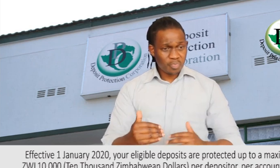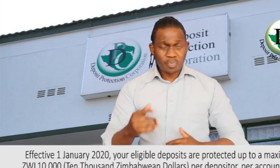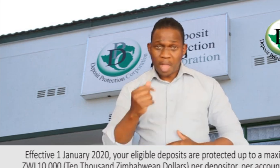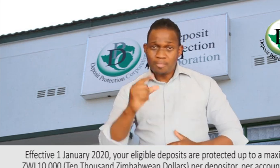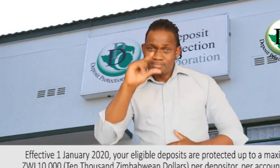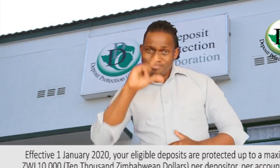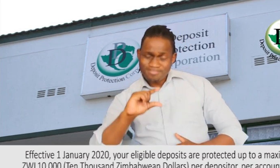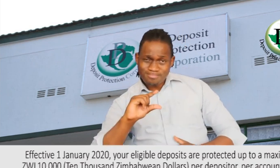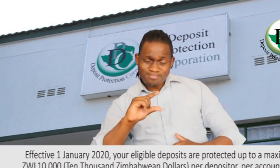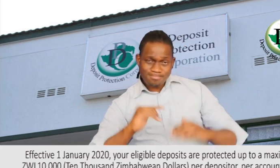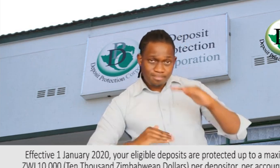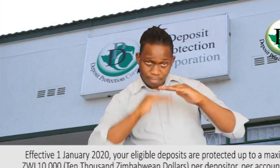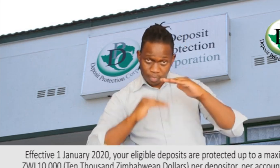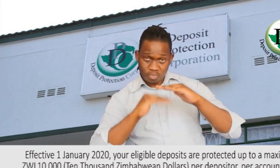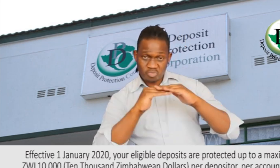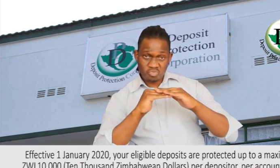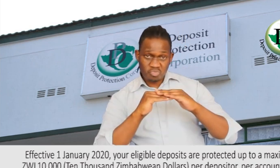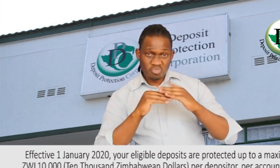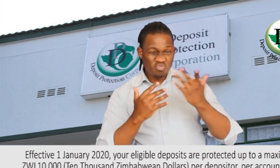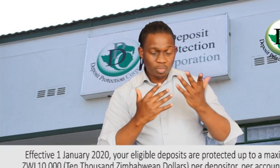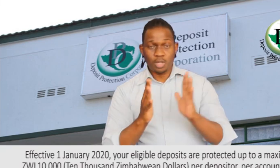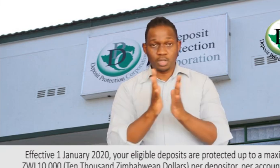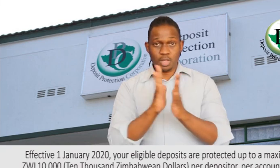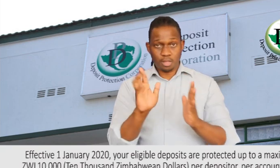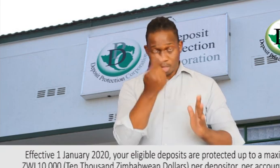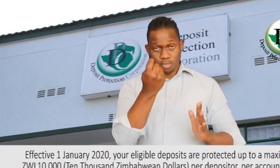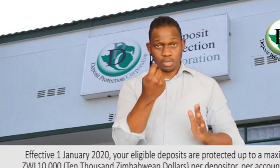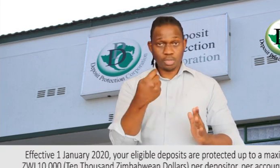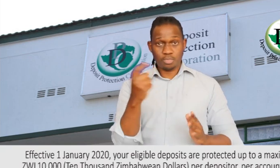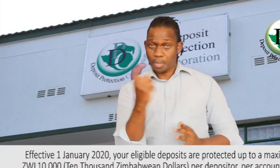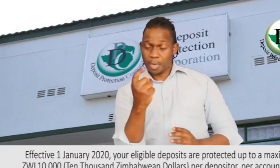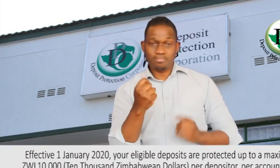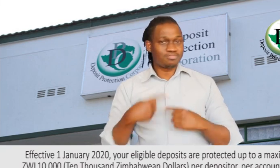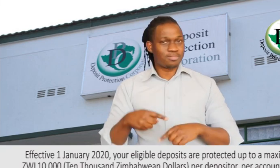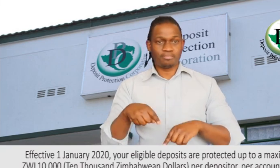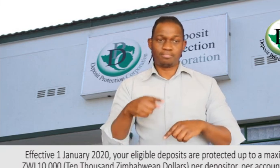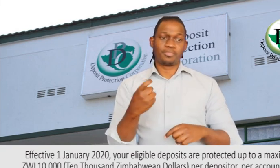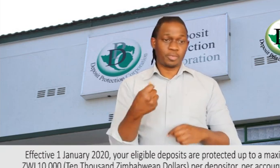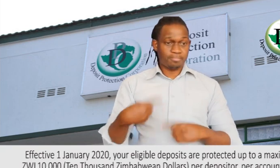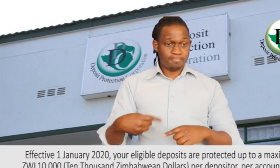Effective 1 January 2020, your eligible deposits are protected up to a maximum of